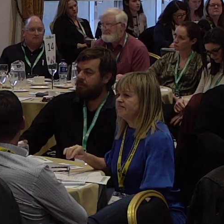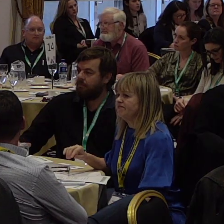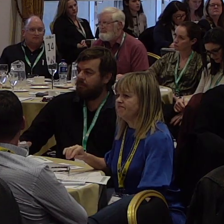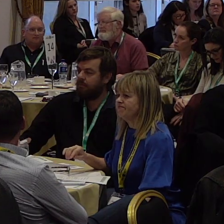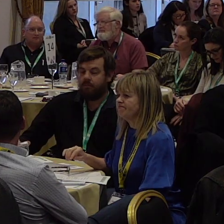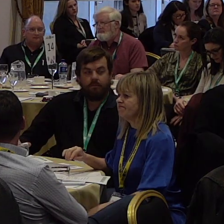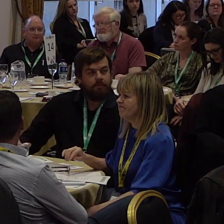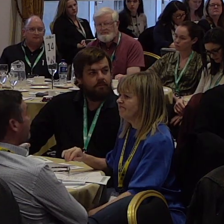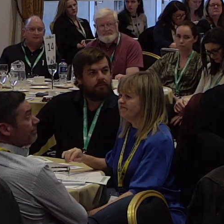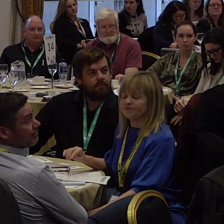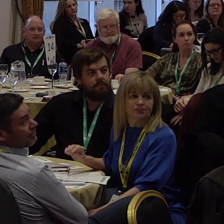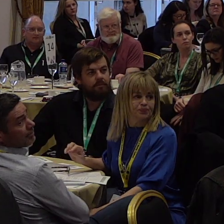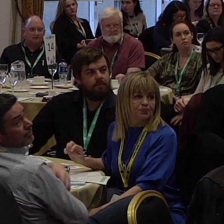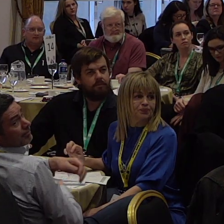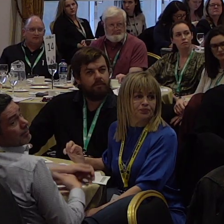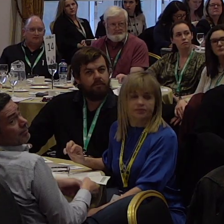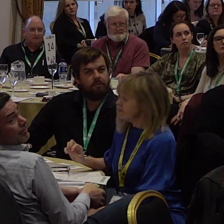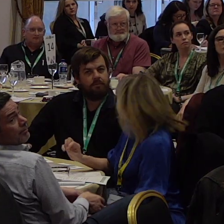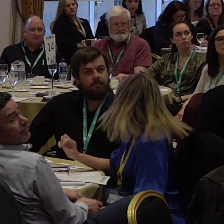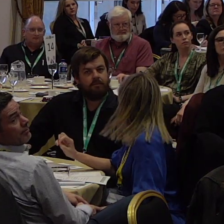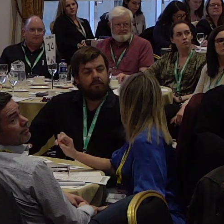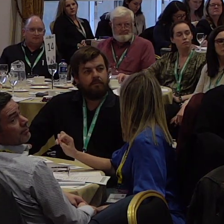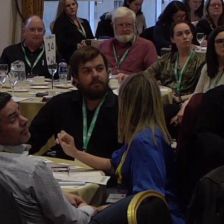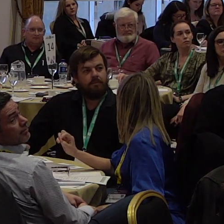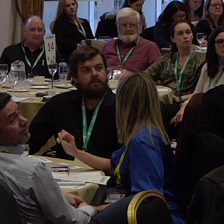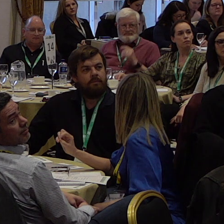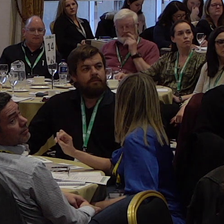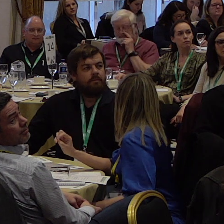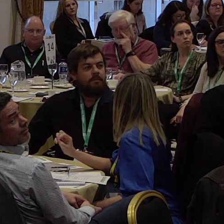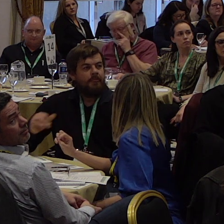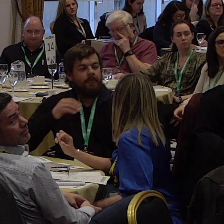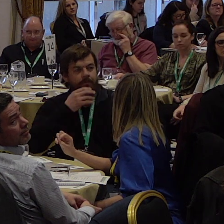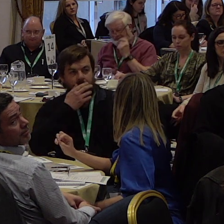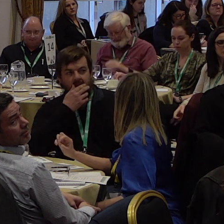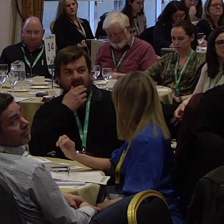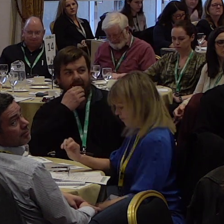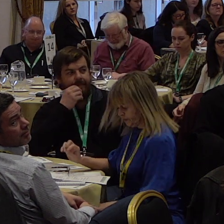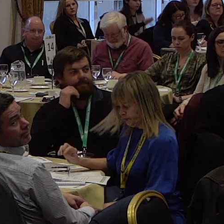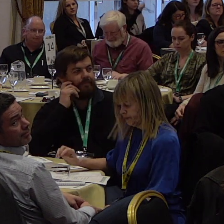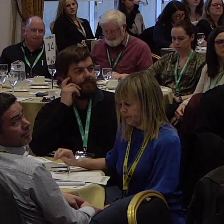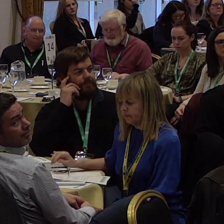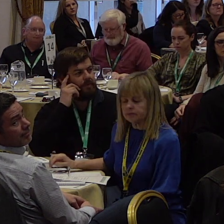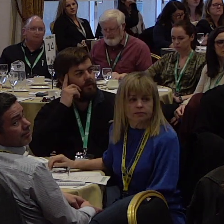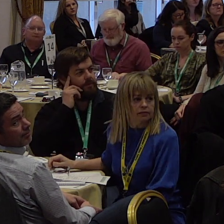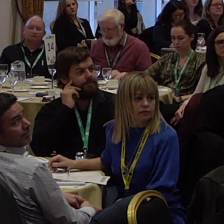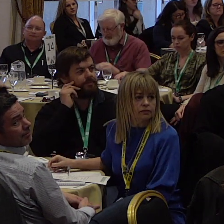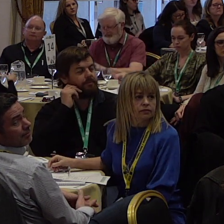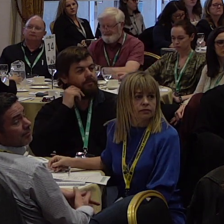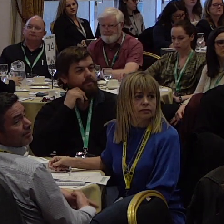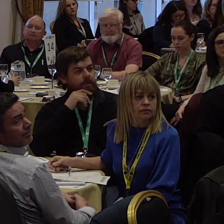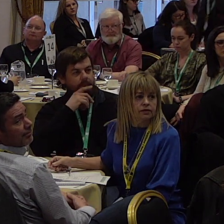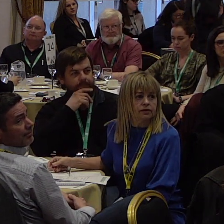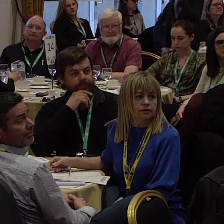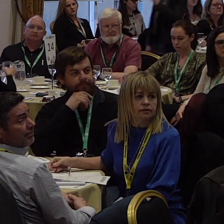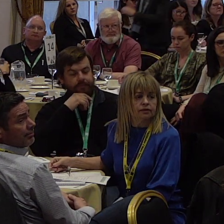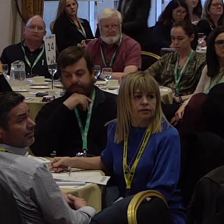Well, thank you all very much. I think that's a really rich harvest of comments, and I'm interested where you have